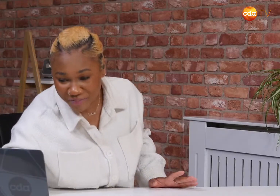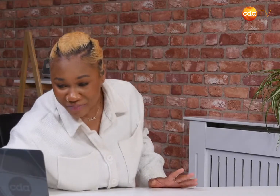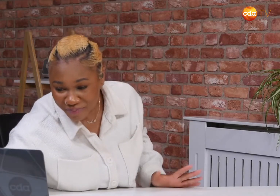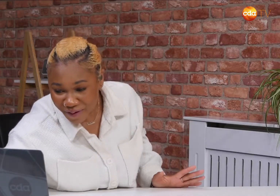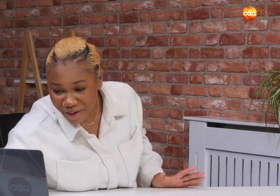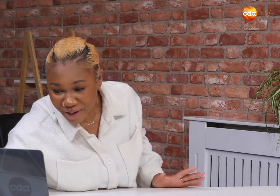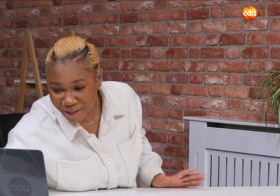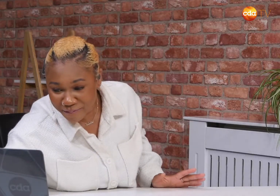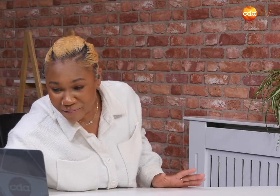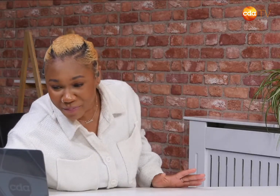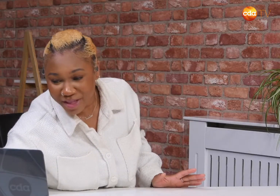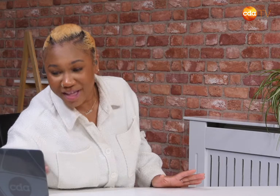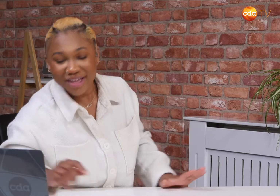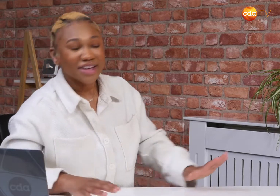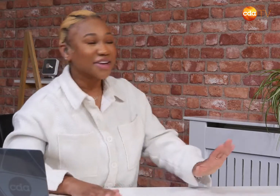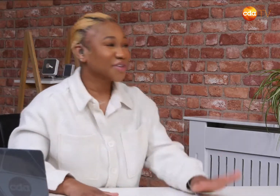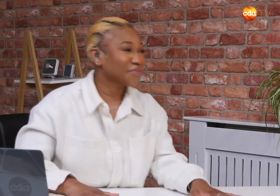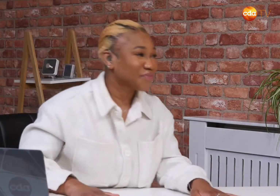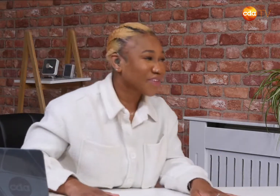wow.